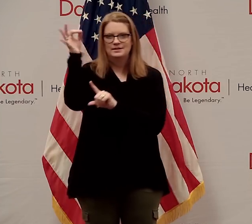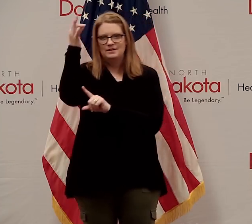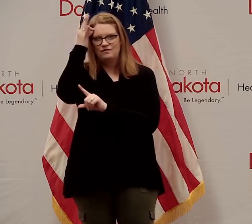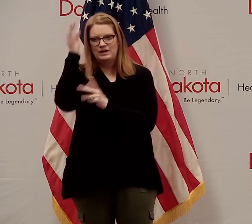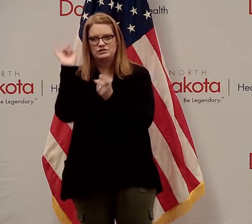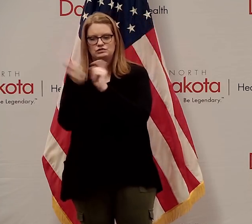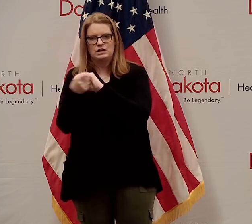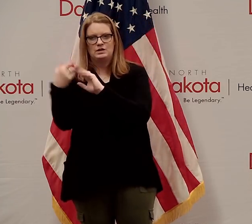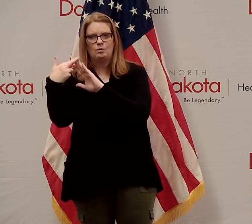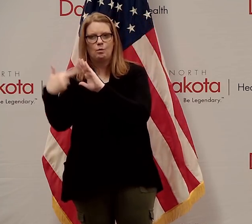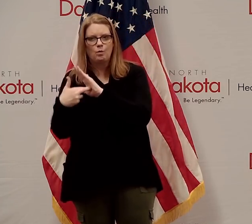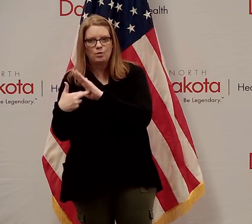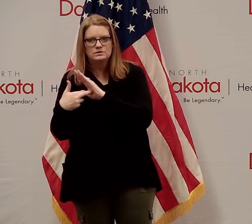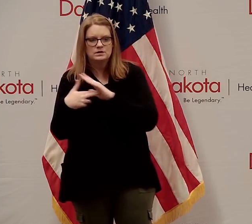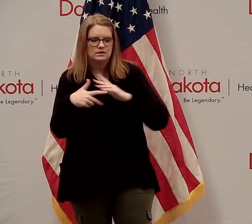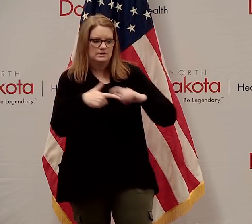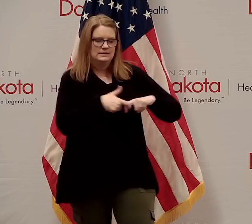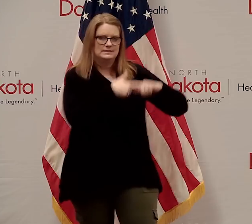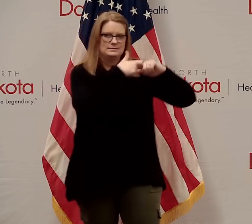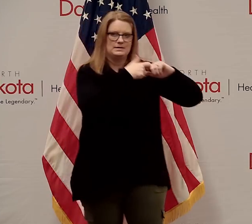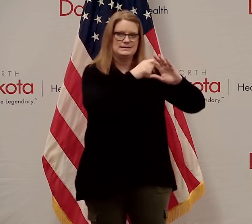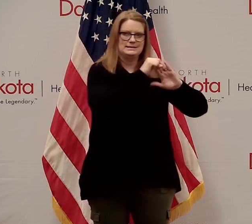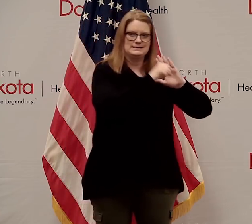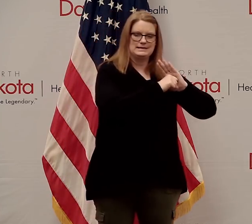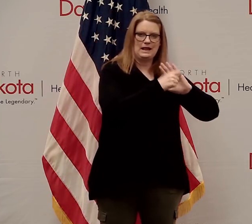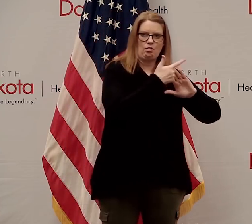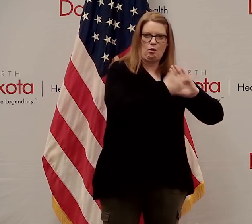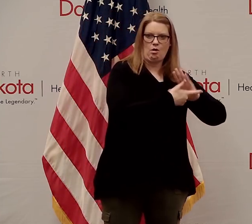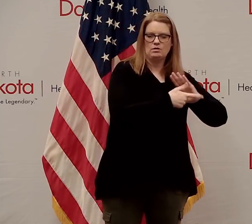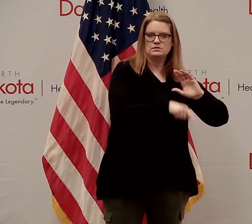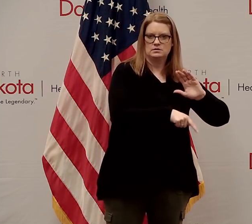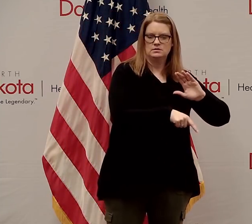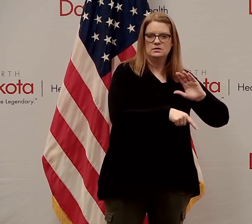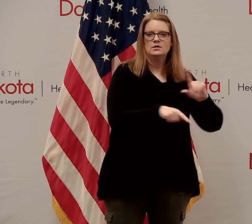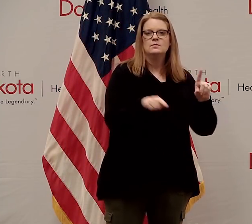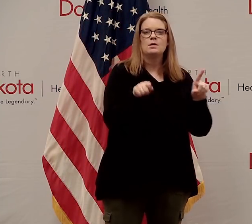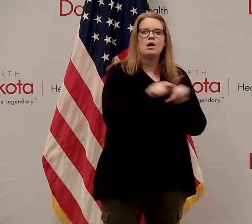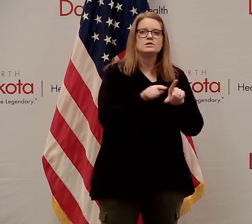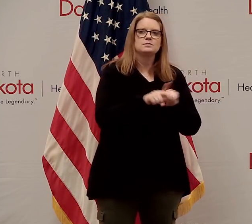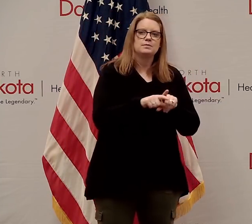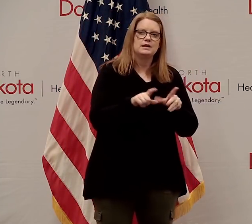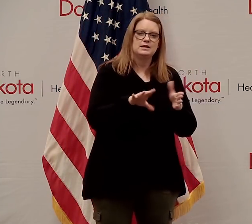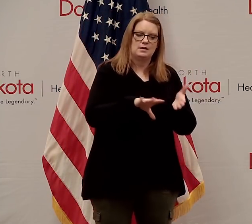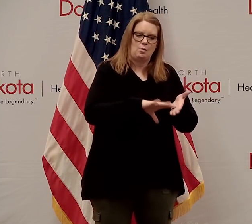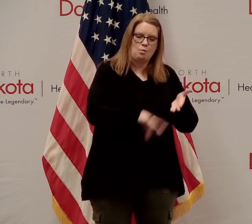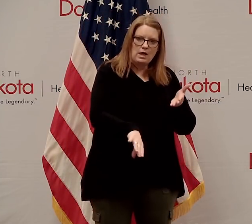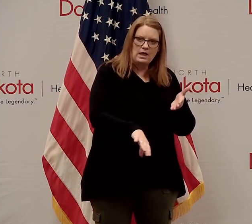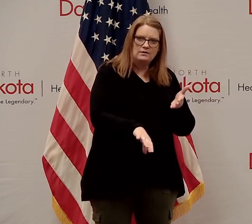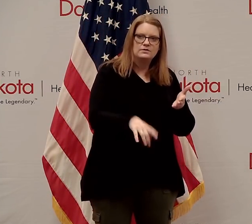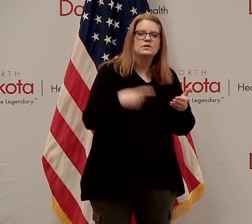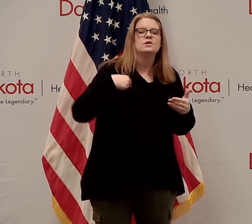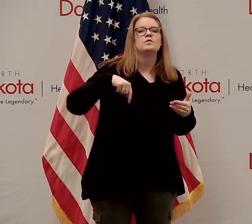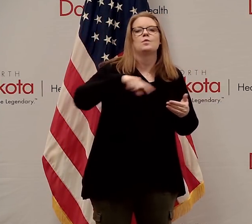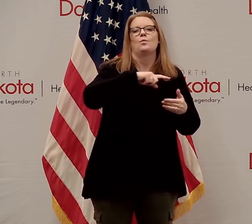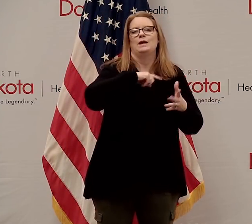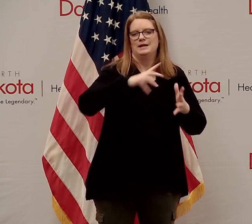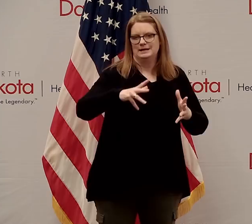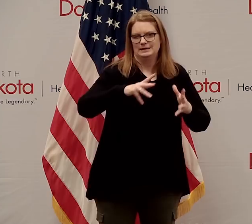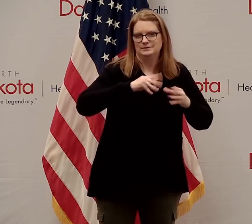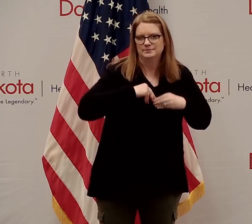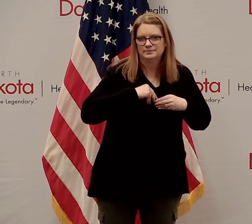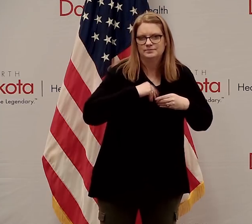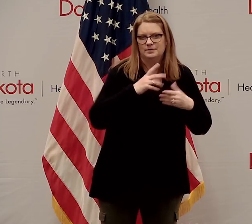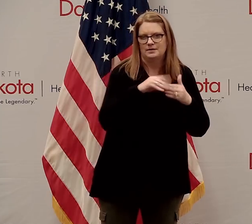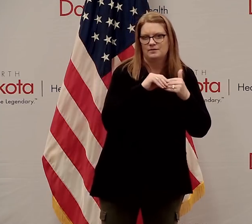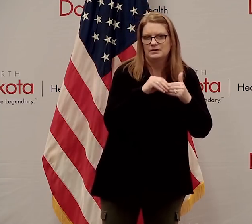order suspends the state laws on the state side that must also be waived to allow us to adopt the flexibility that we